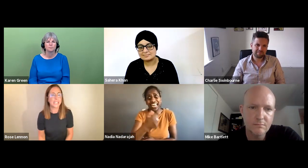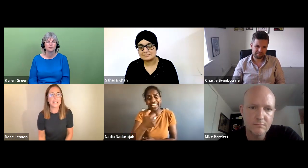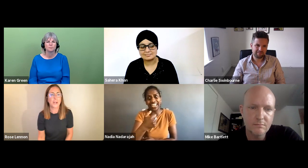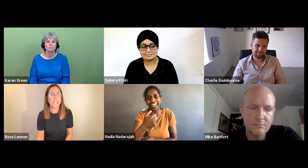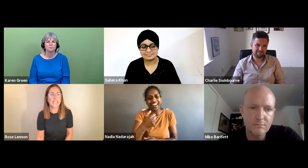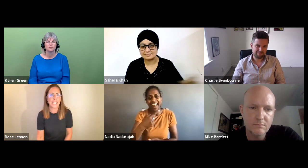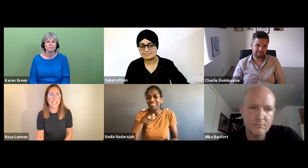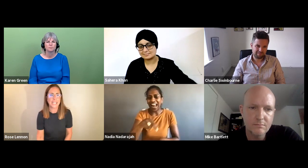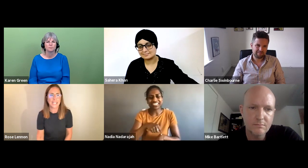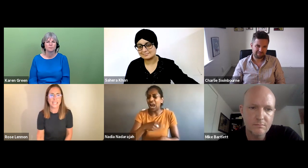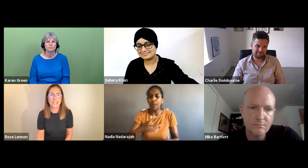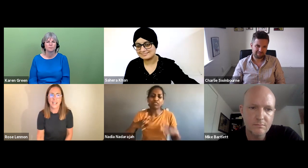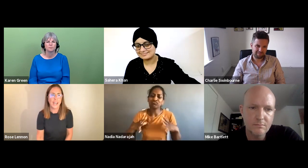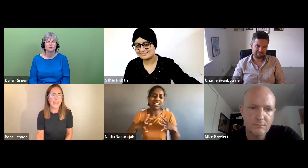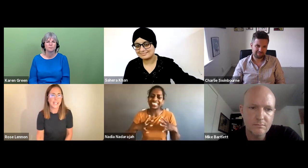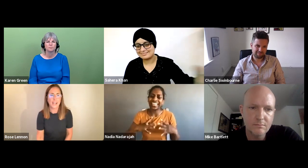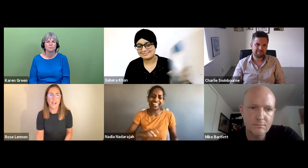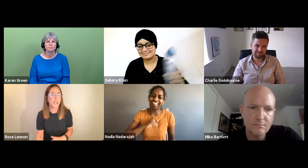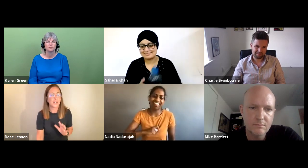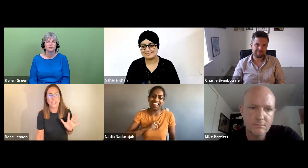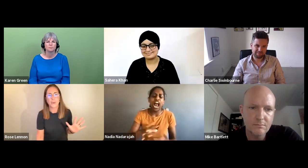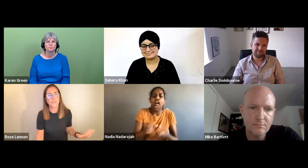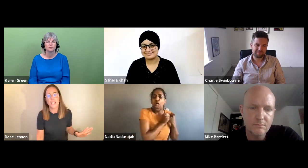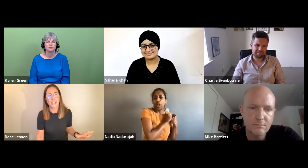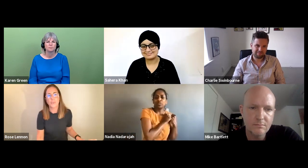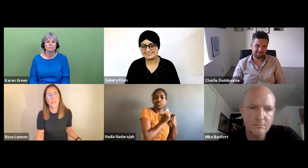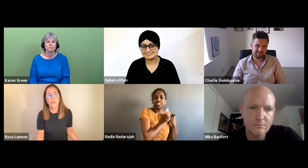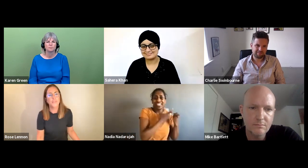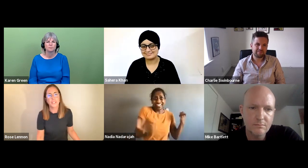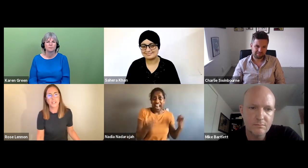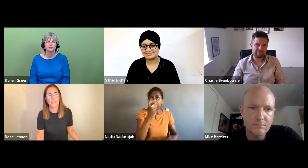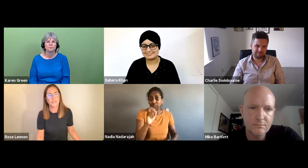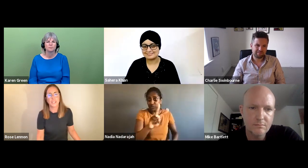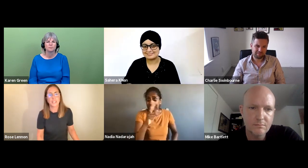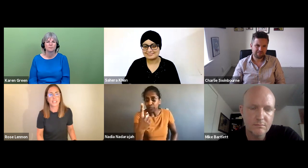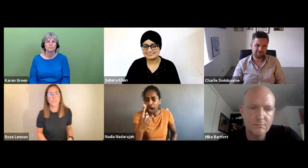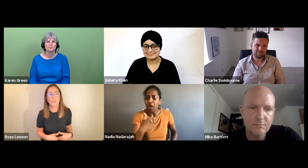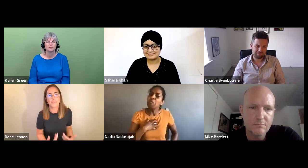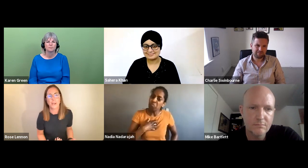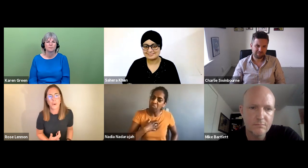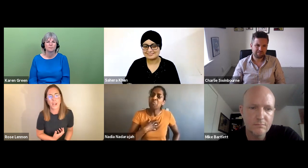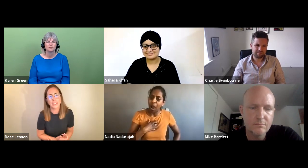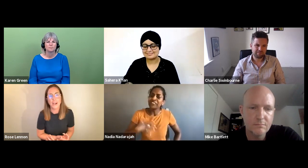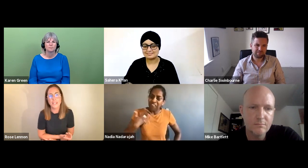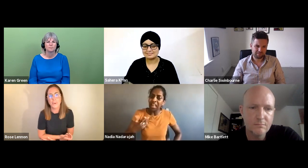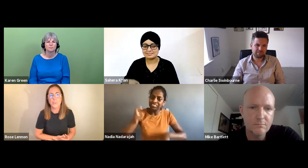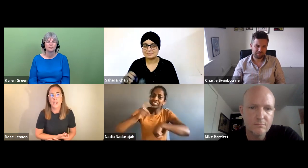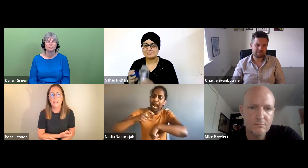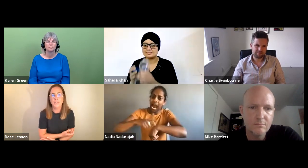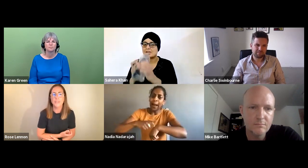in 2016, at that time, I don't think I was ready. I wasn't confident enough to present my work. Now in 21, I